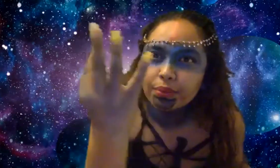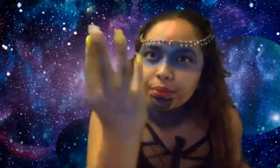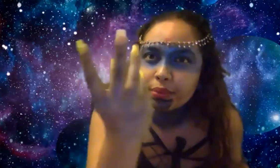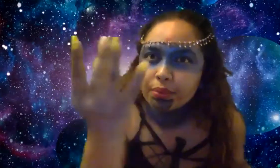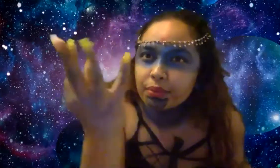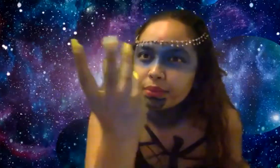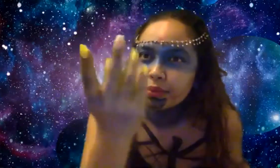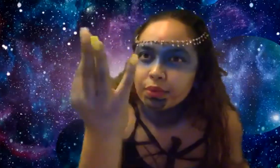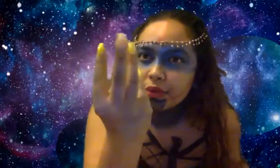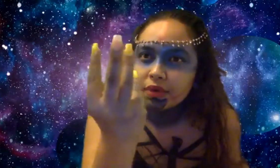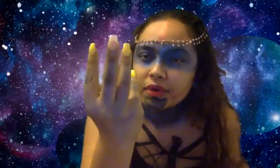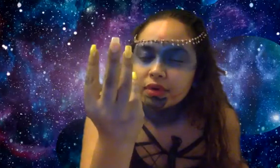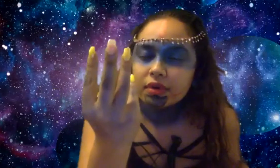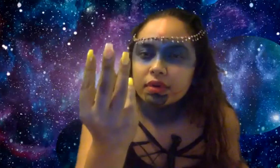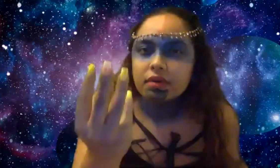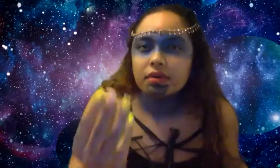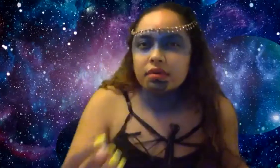And I could see this glowing light in the distance.